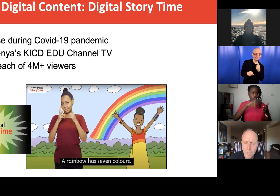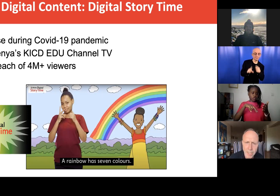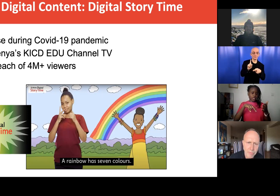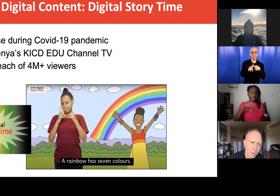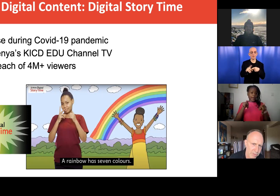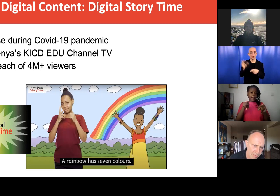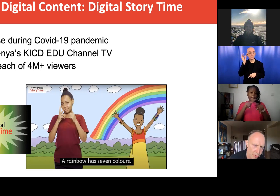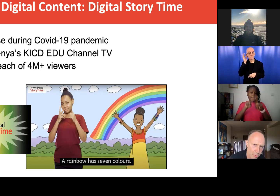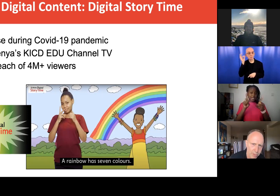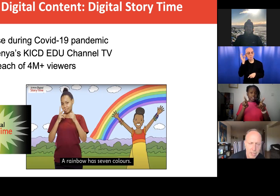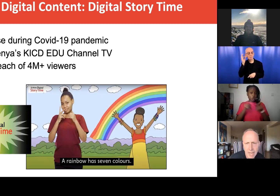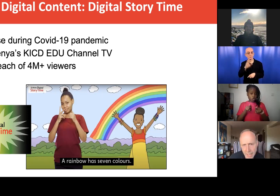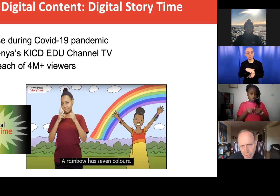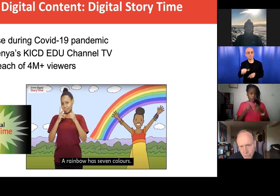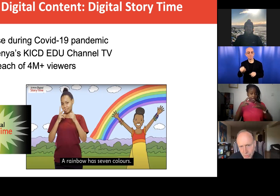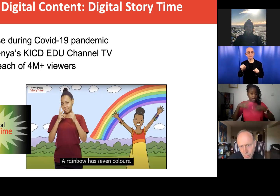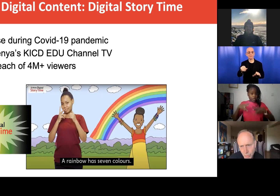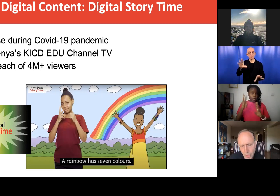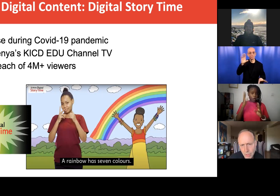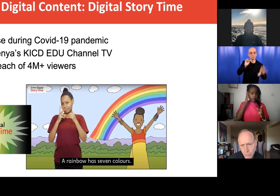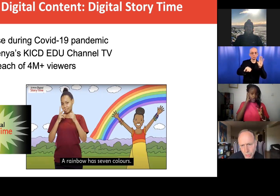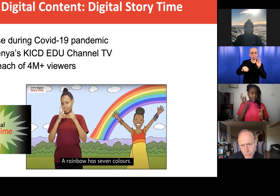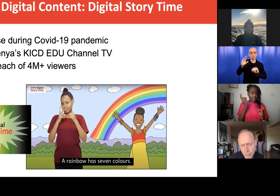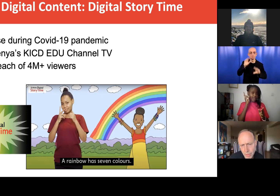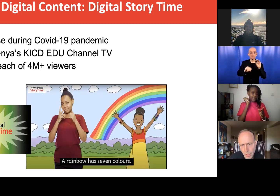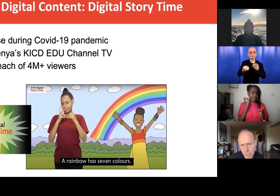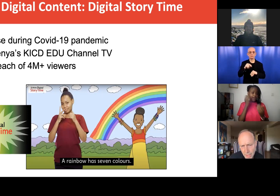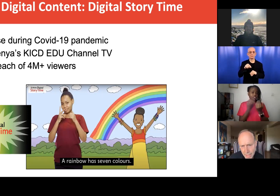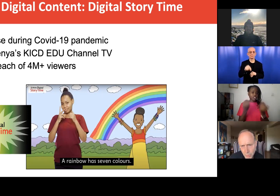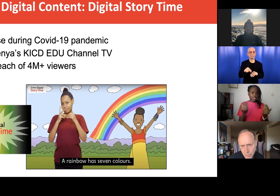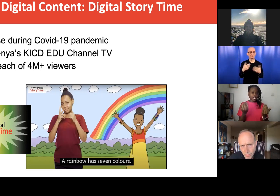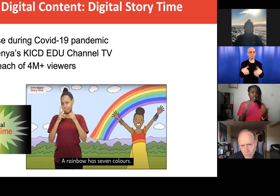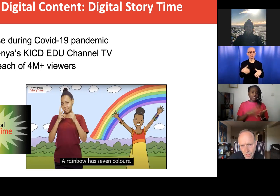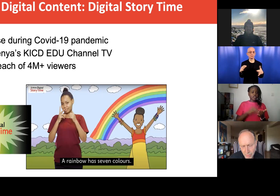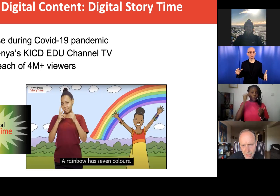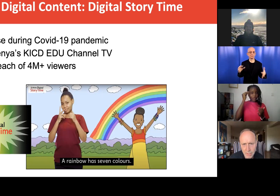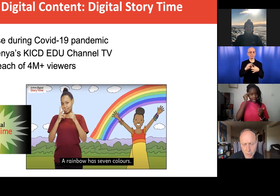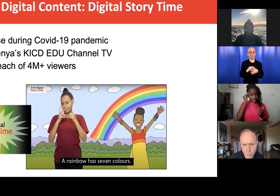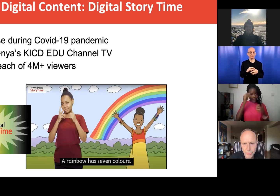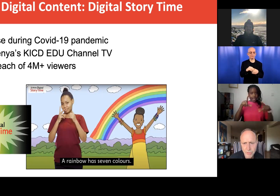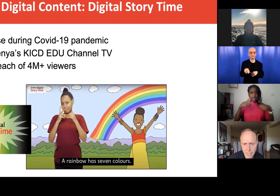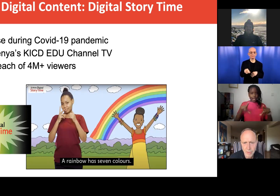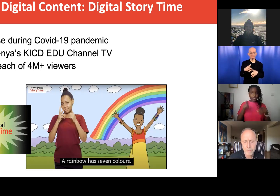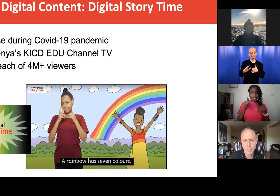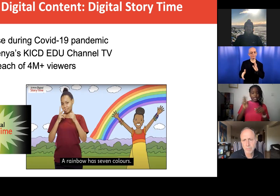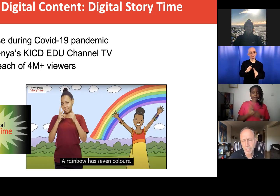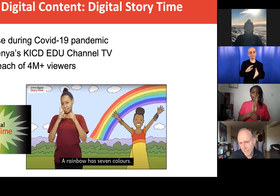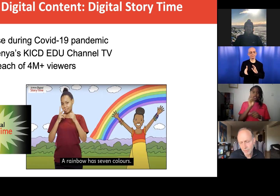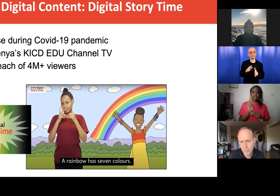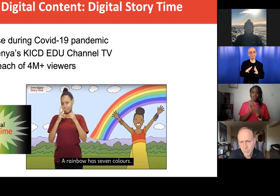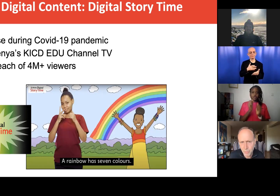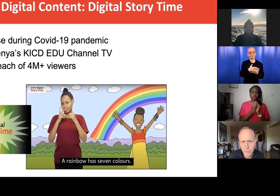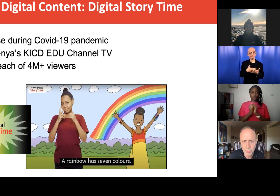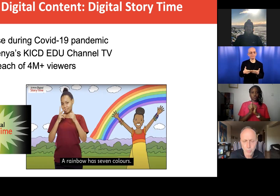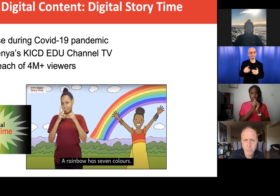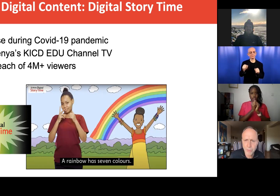as a way for deaf children and hearing children to learn a language that they can use together. And that's